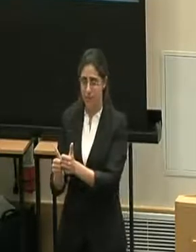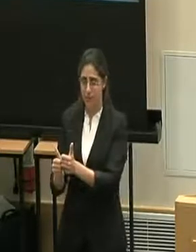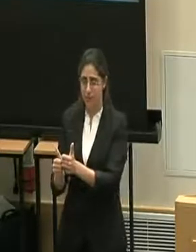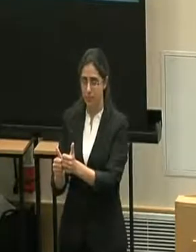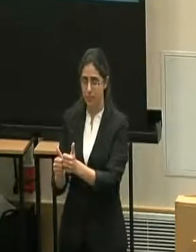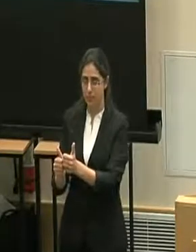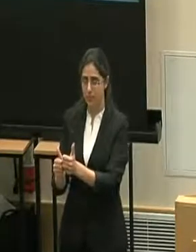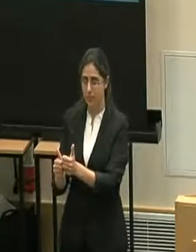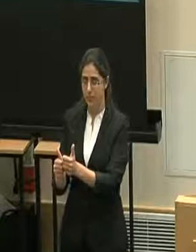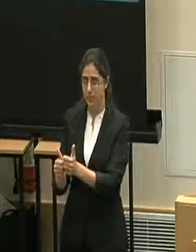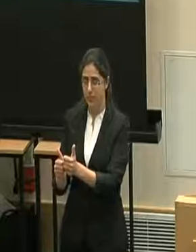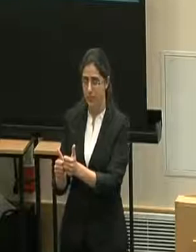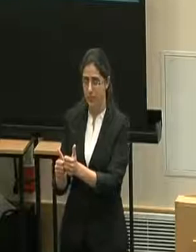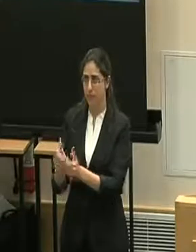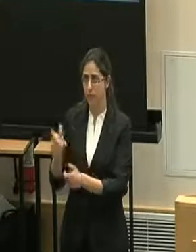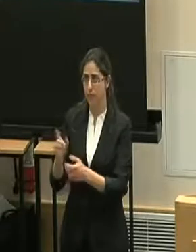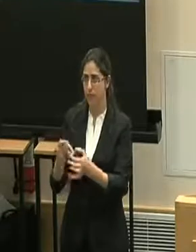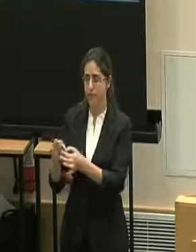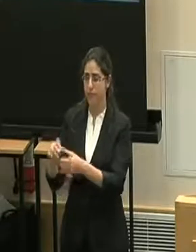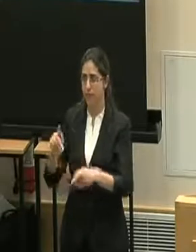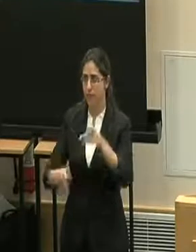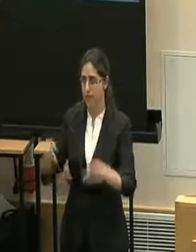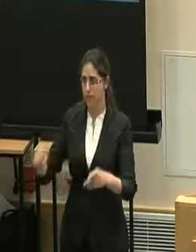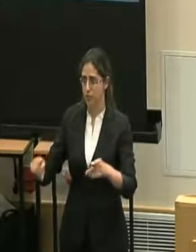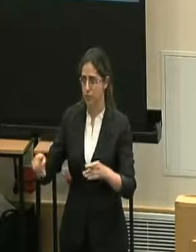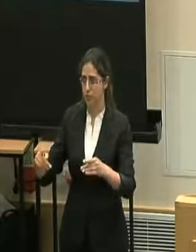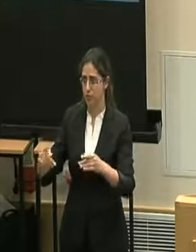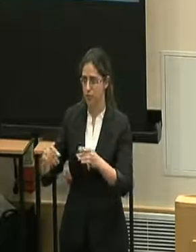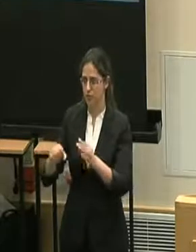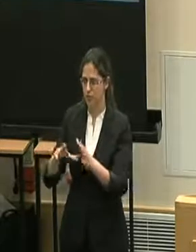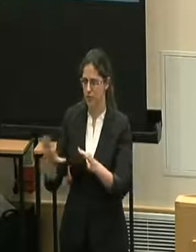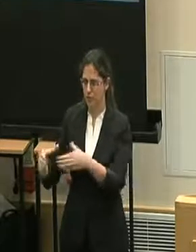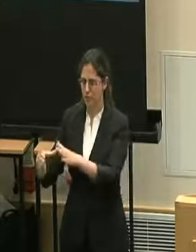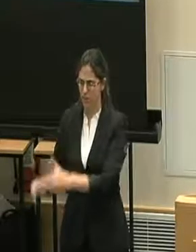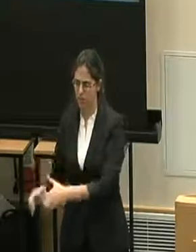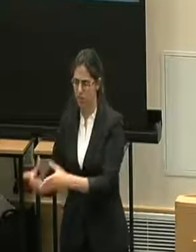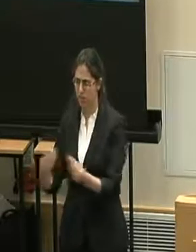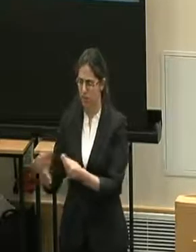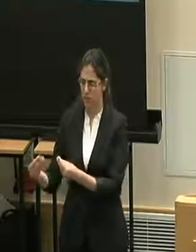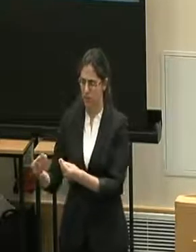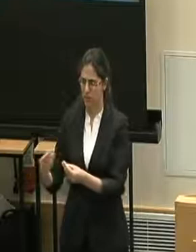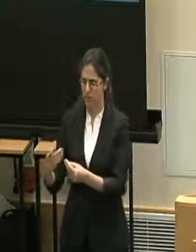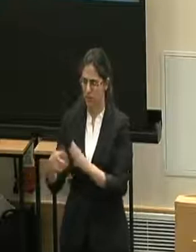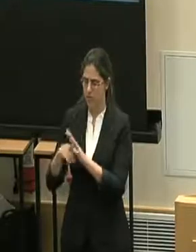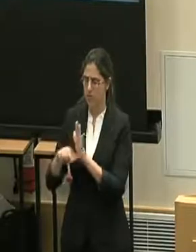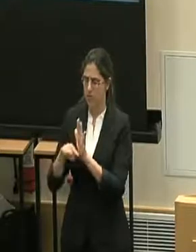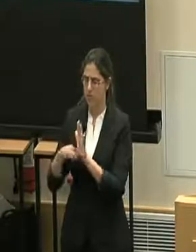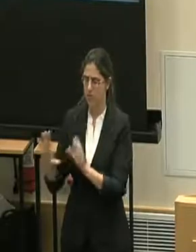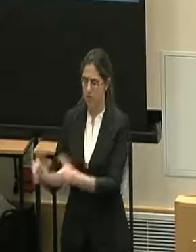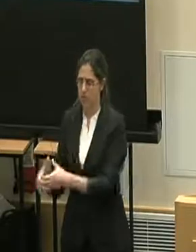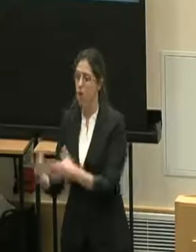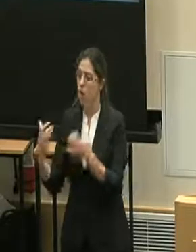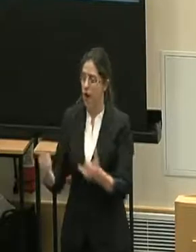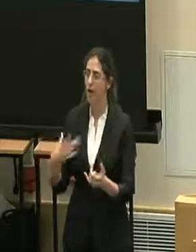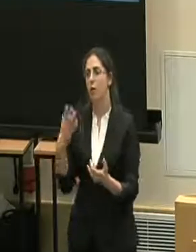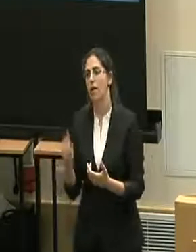of persons of various forms of disadvantage particularly. There is a tendency, however, to